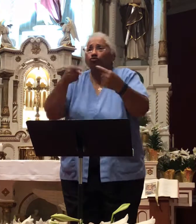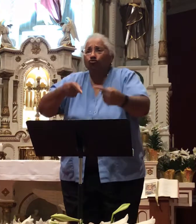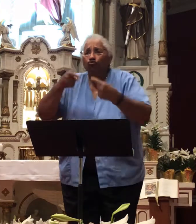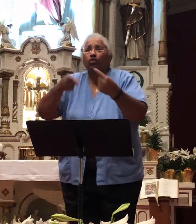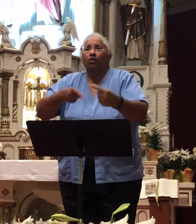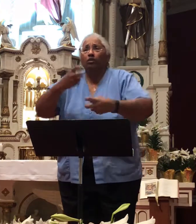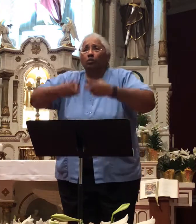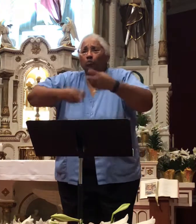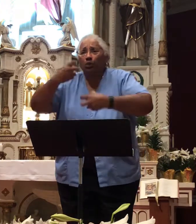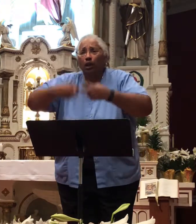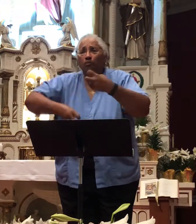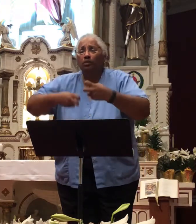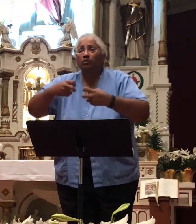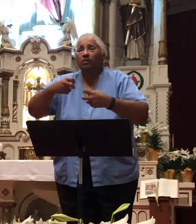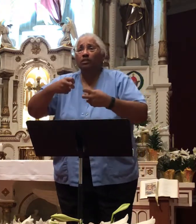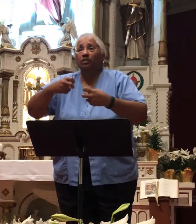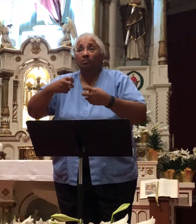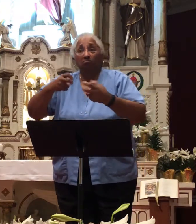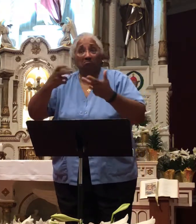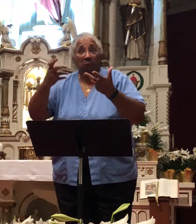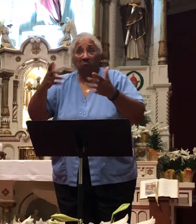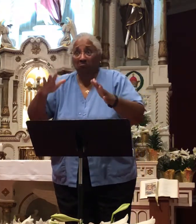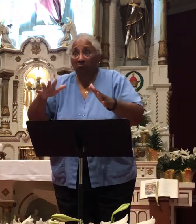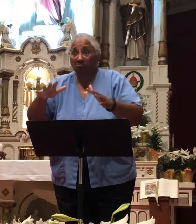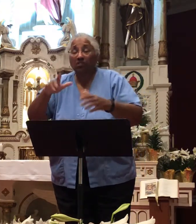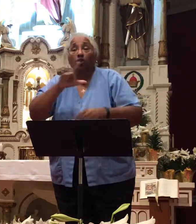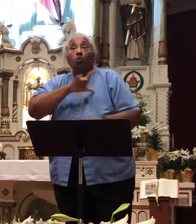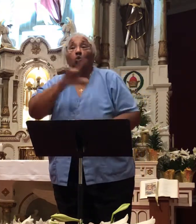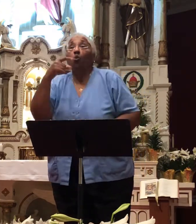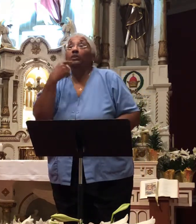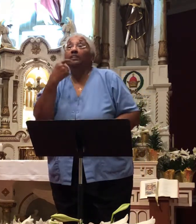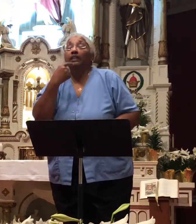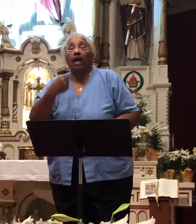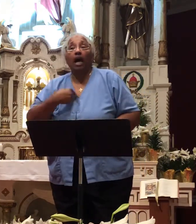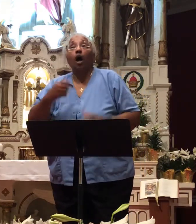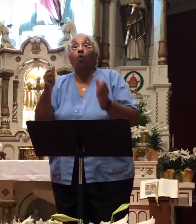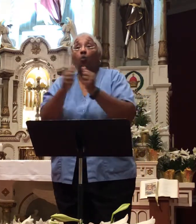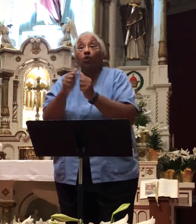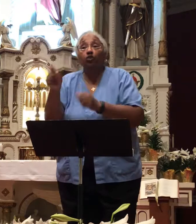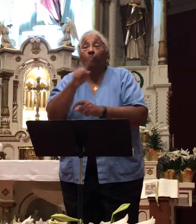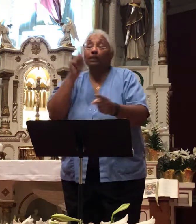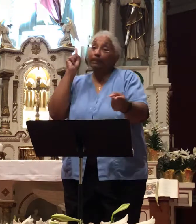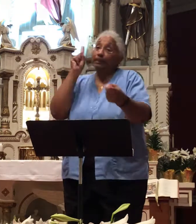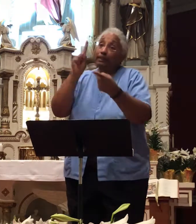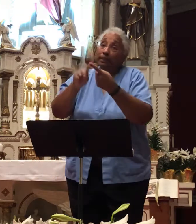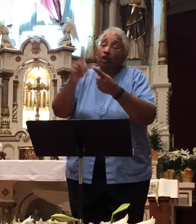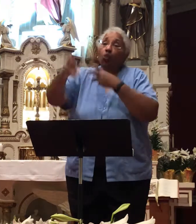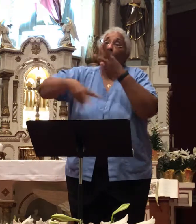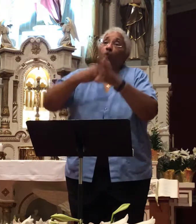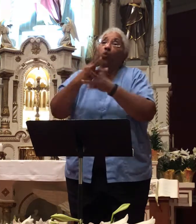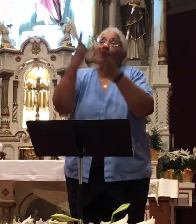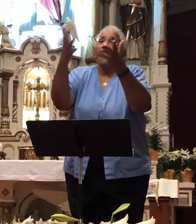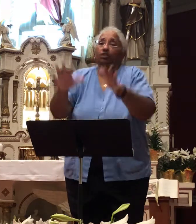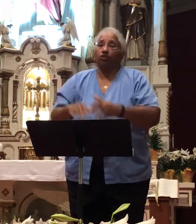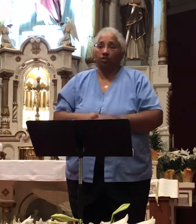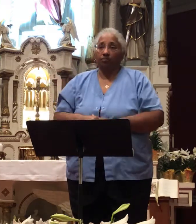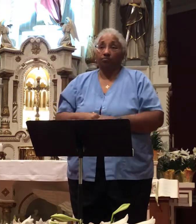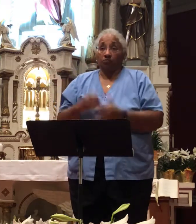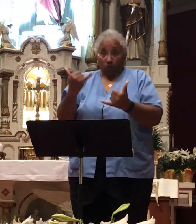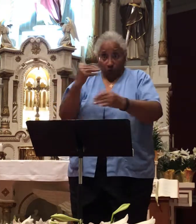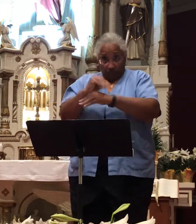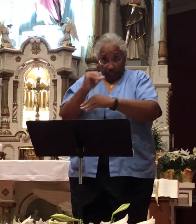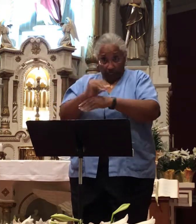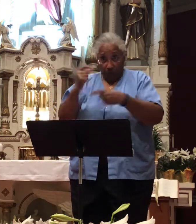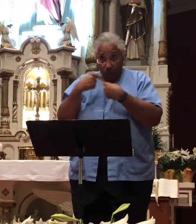he promised us, "I will be with you until the end of the world." So that's what we proclaim tonight. tonight as we